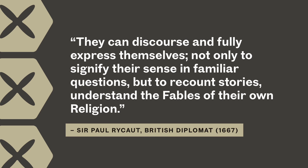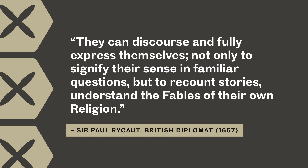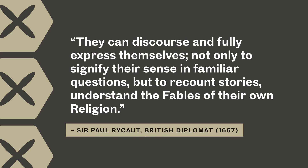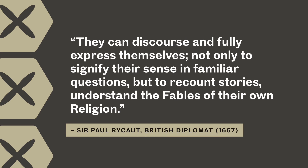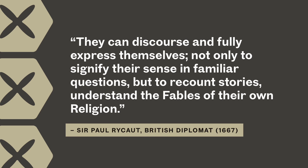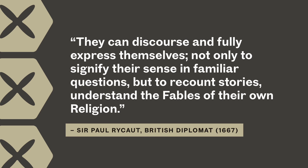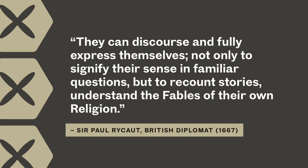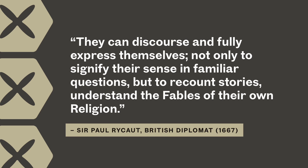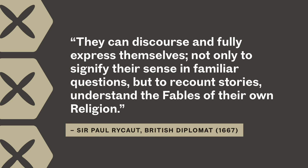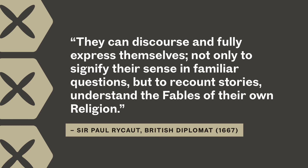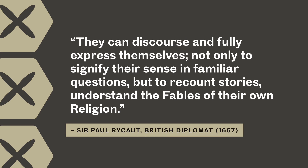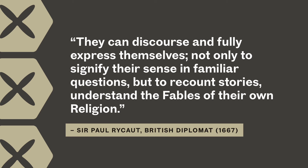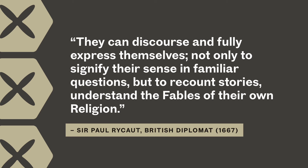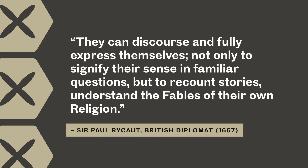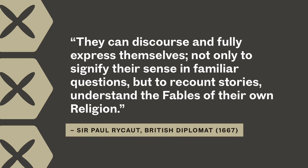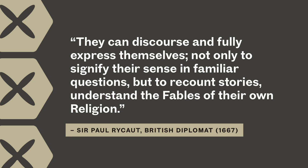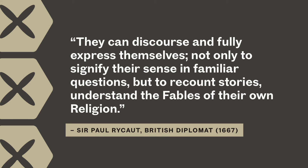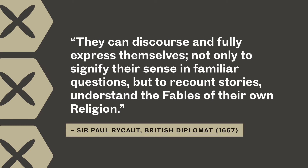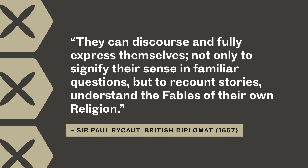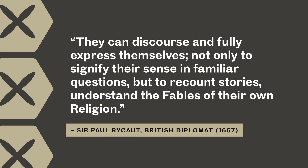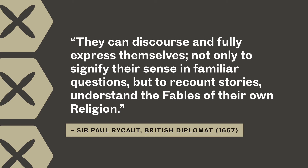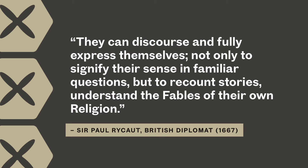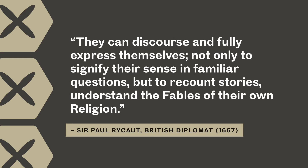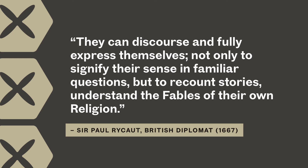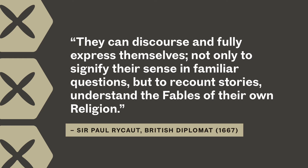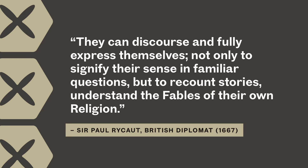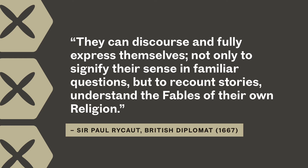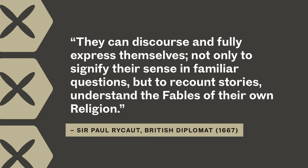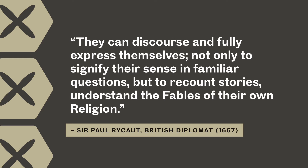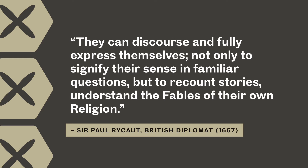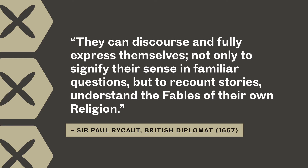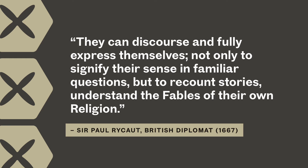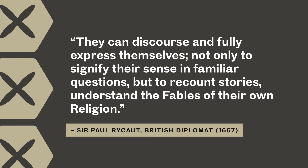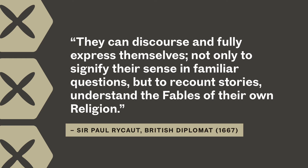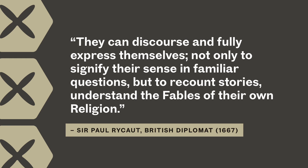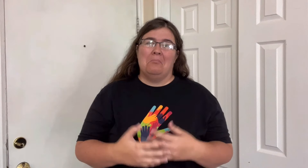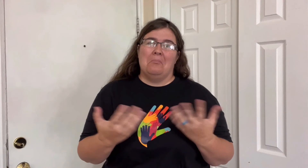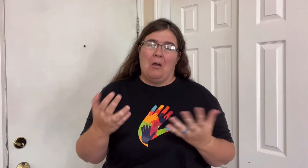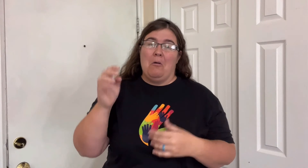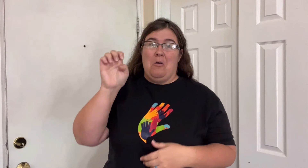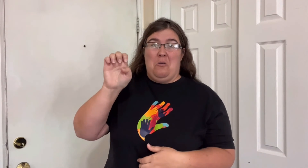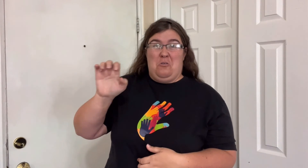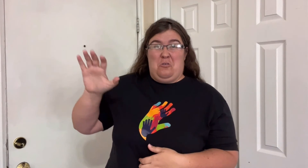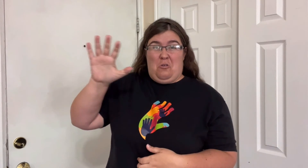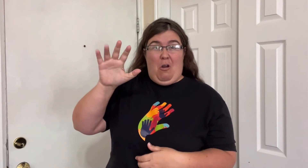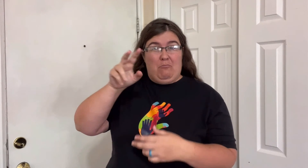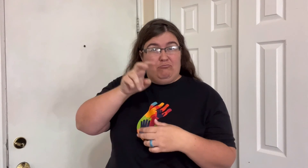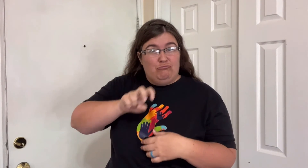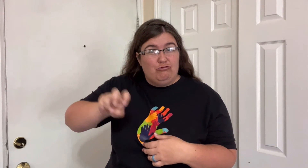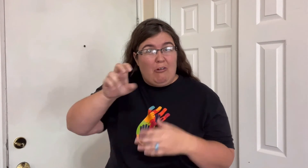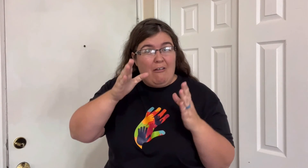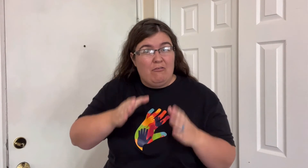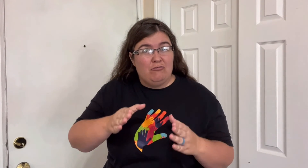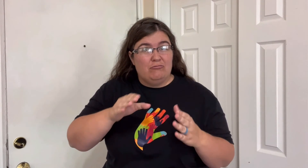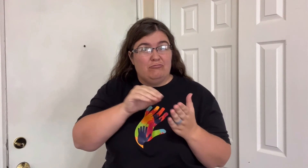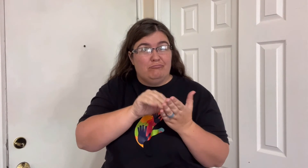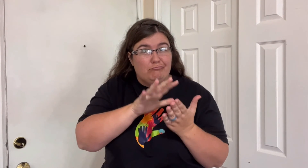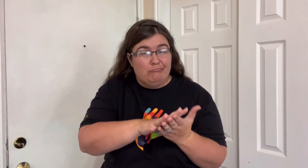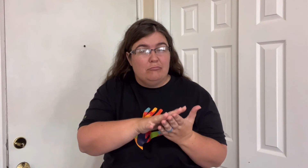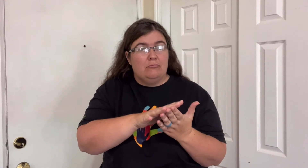express themselves, but to recount stories, understand the fables of the religion. So these travelers, we don't know if